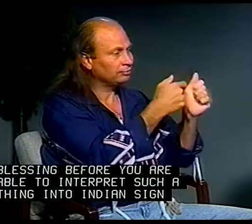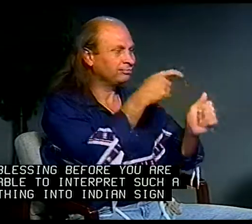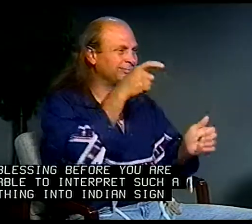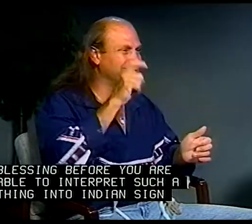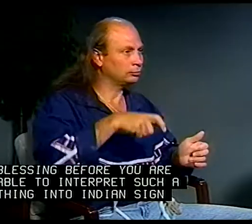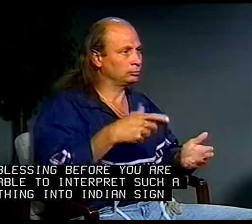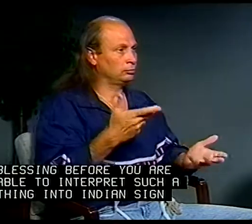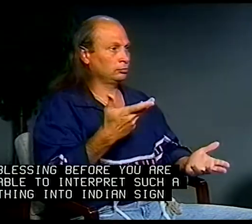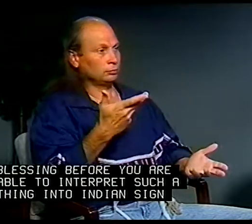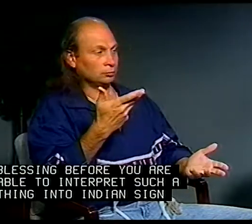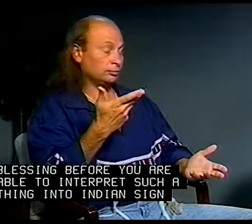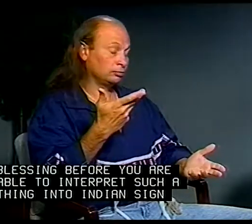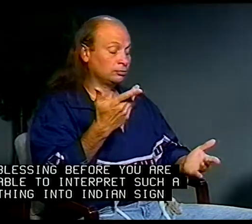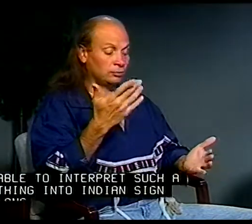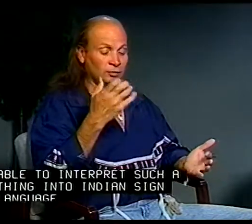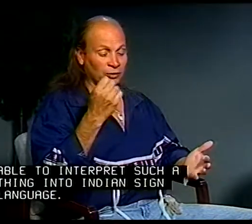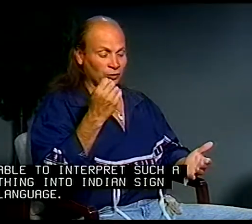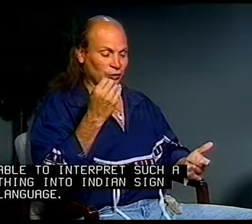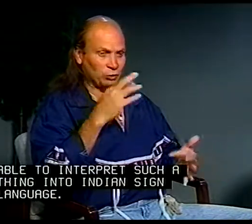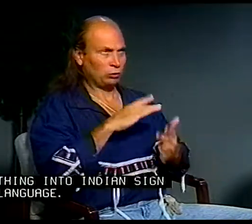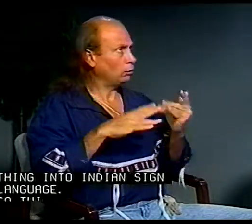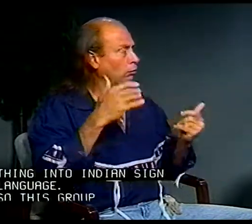thing in Indian Sign Language.